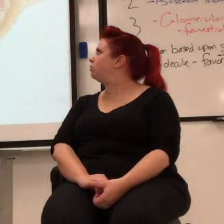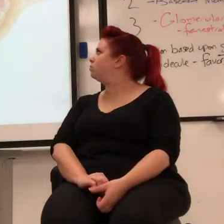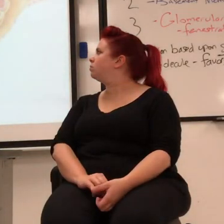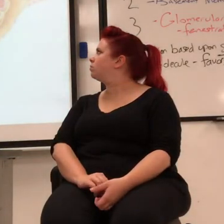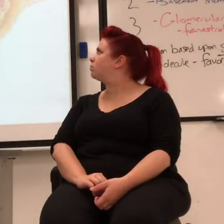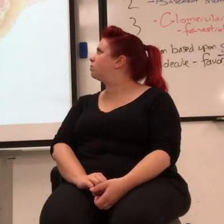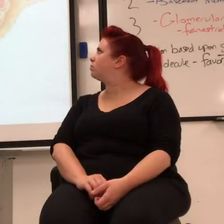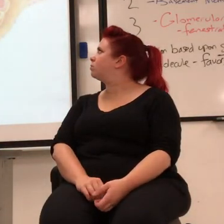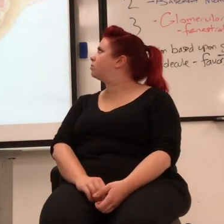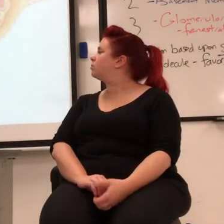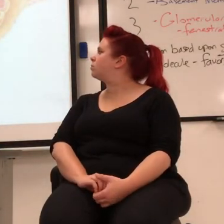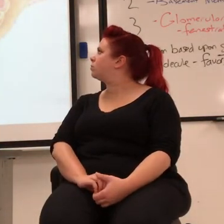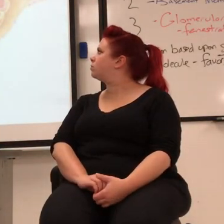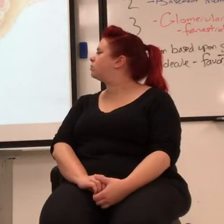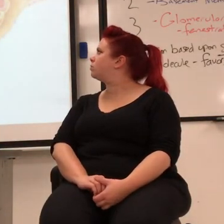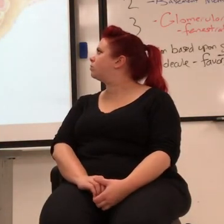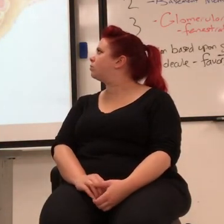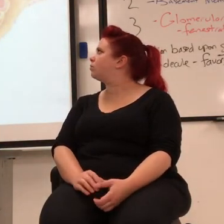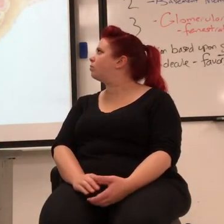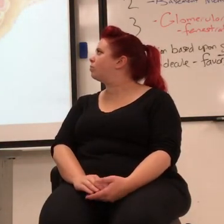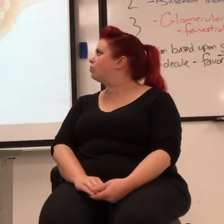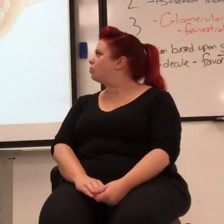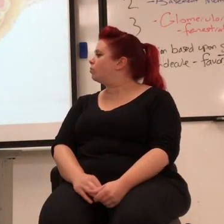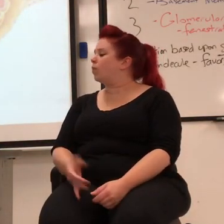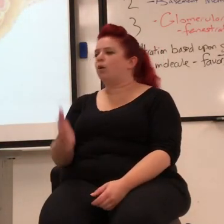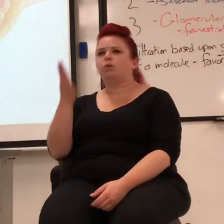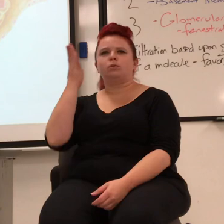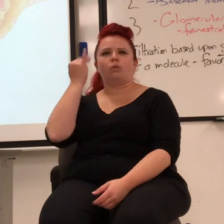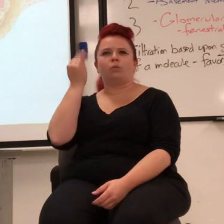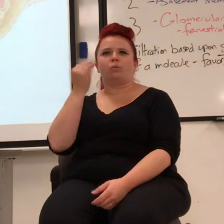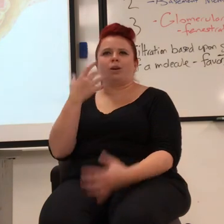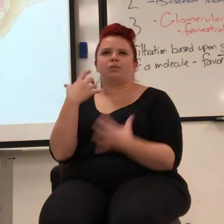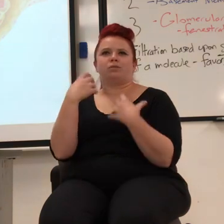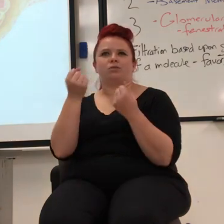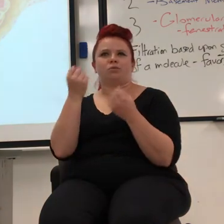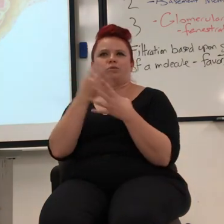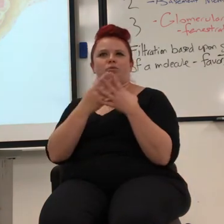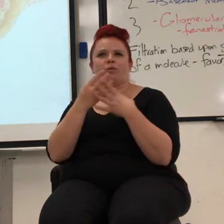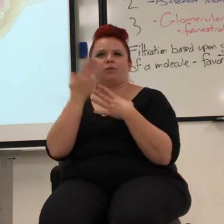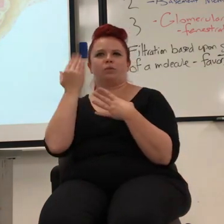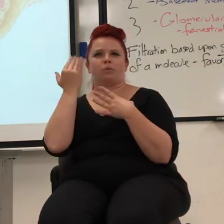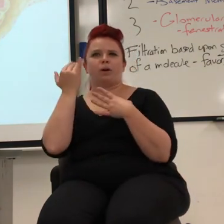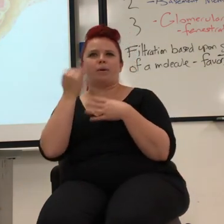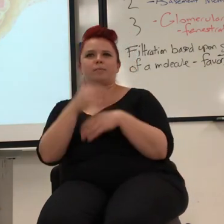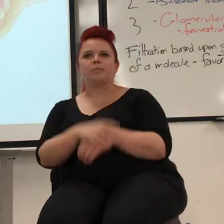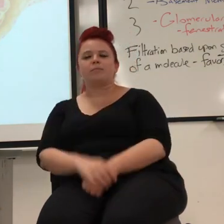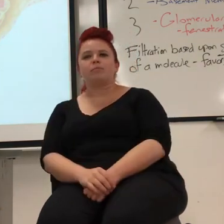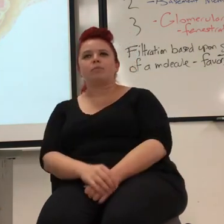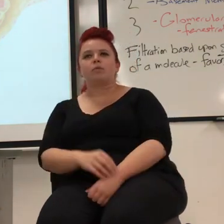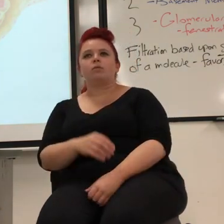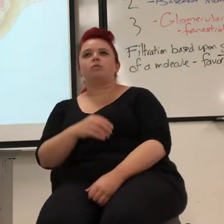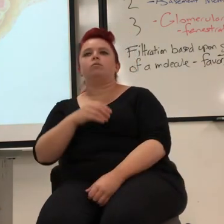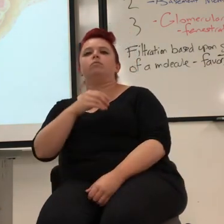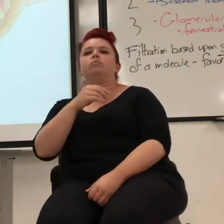What makes it a good filter? The glomerulus, what makes it a good filter?